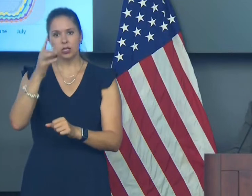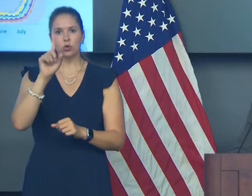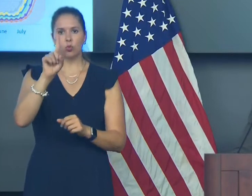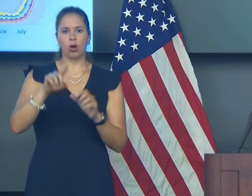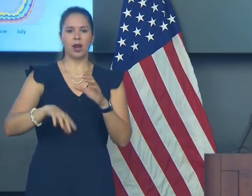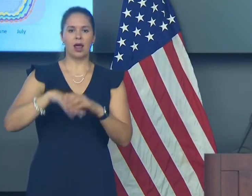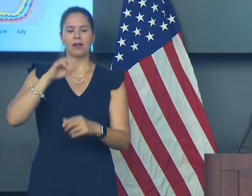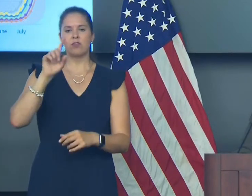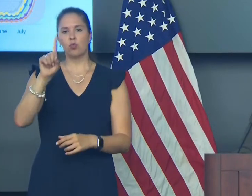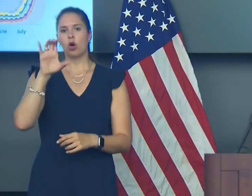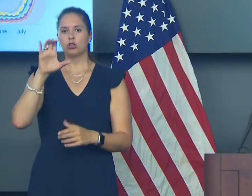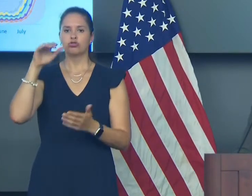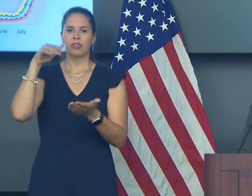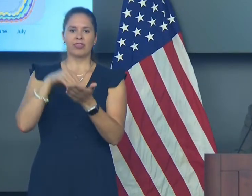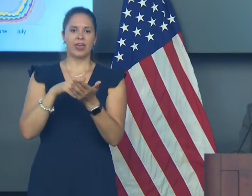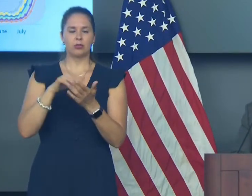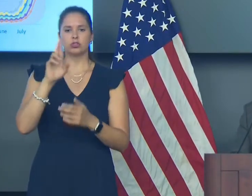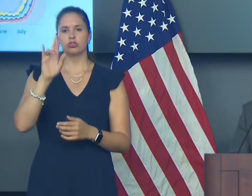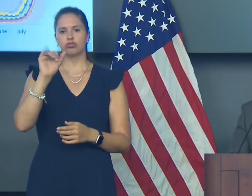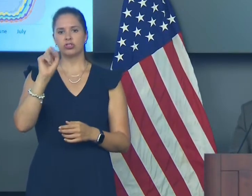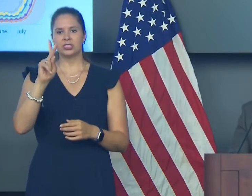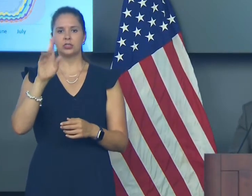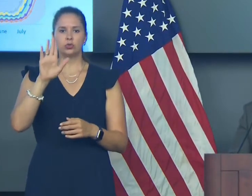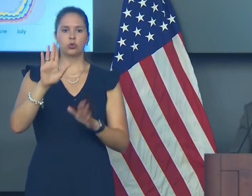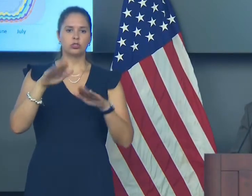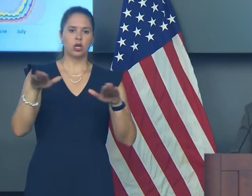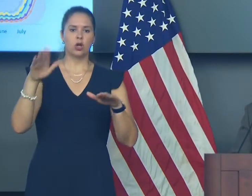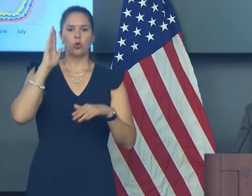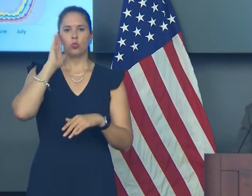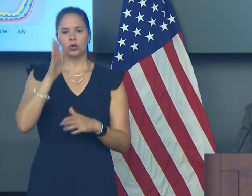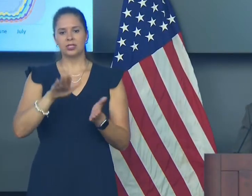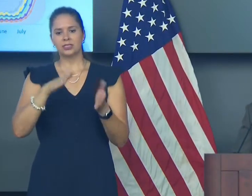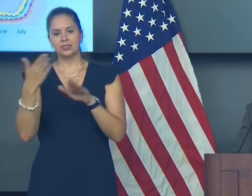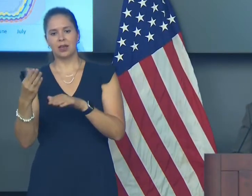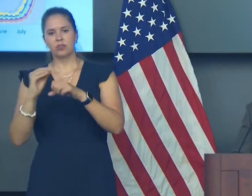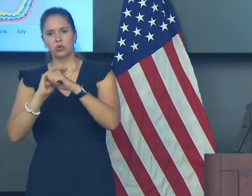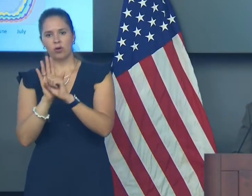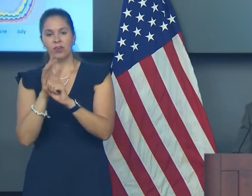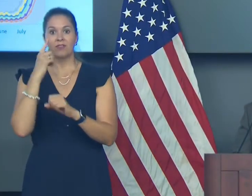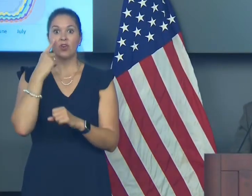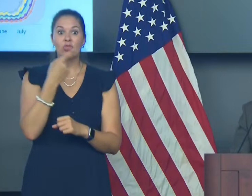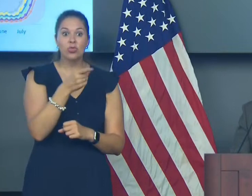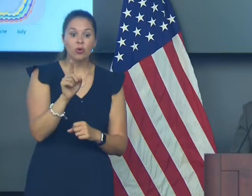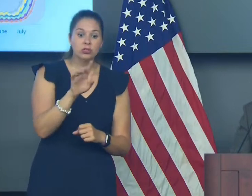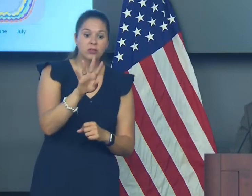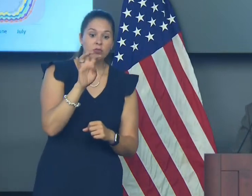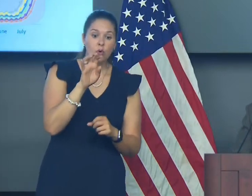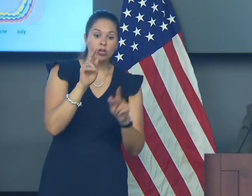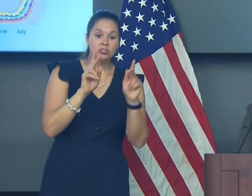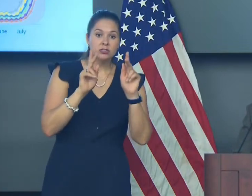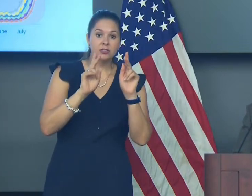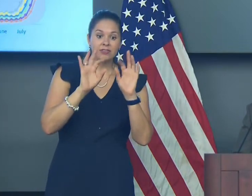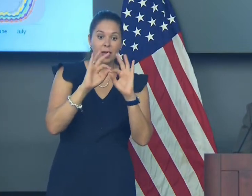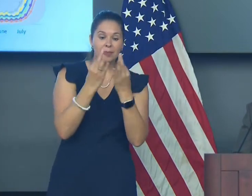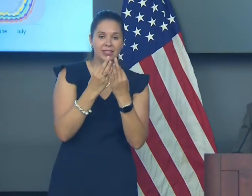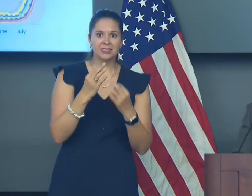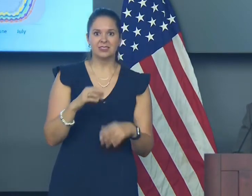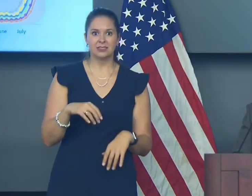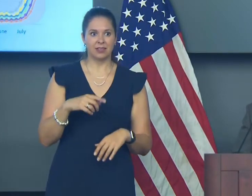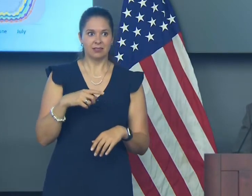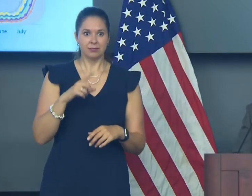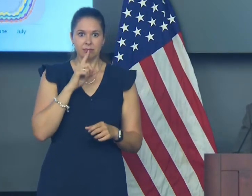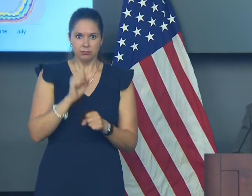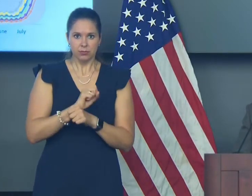1 out of 100,000 risk that your child will die of COVID, for those 400 plus families, it's